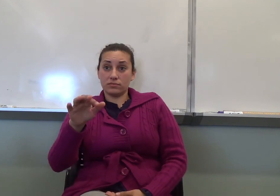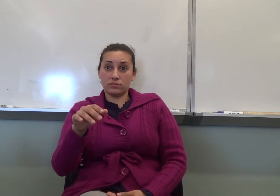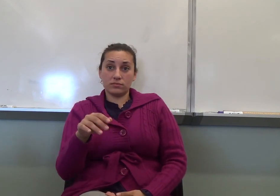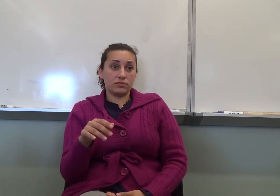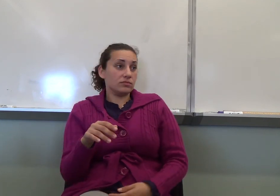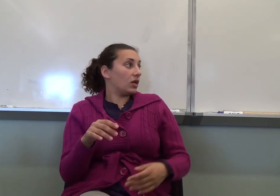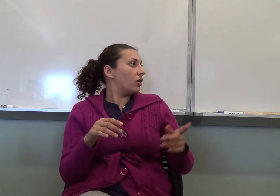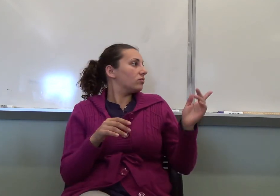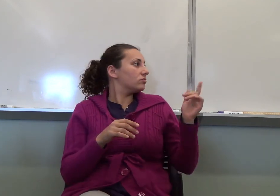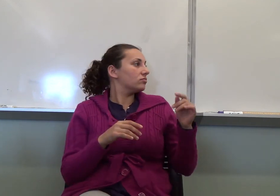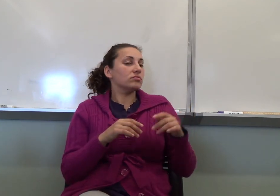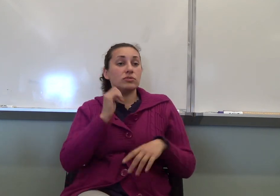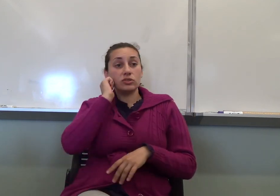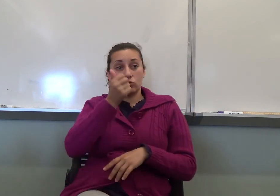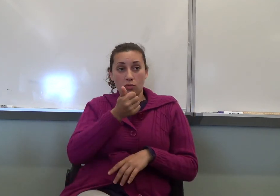And tomorrow we will have a lab.